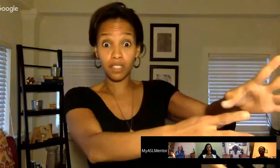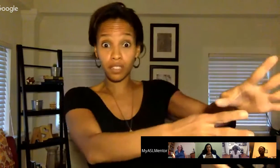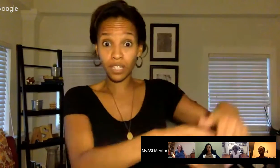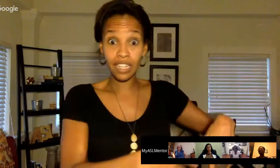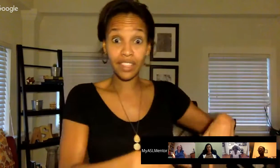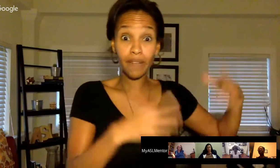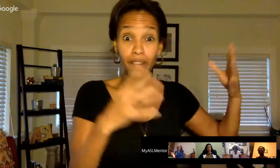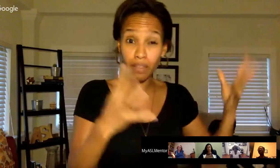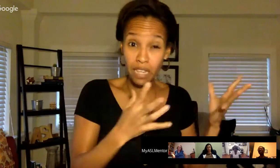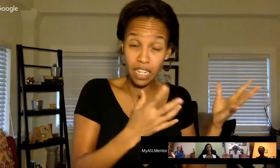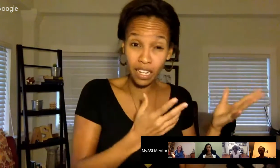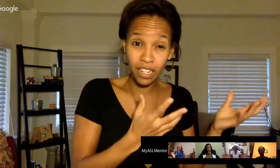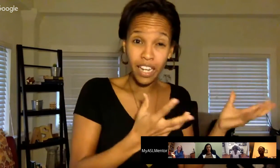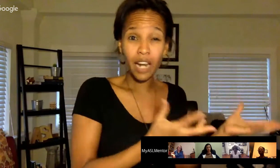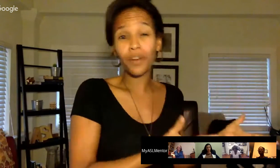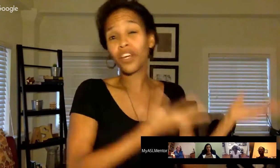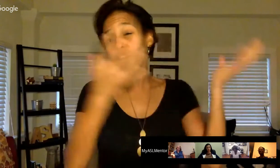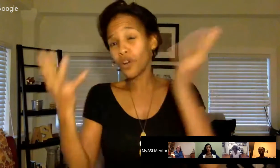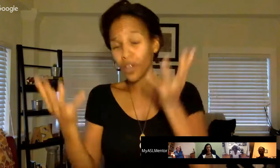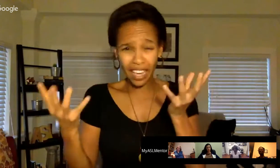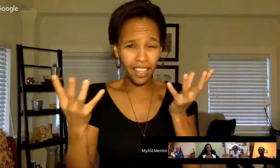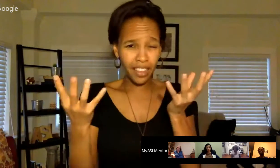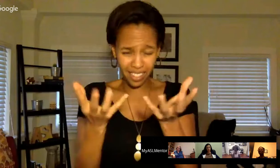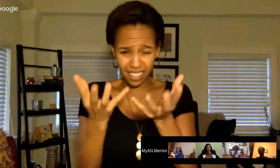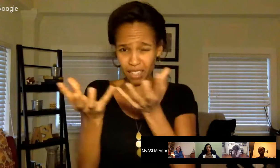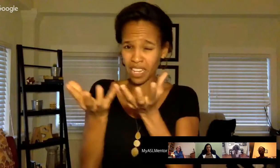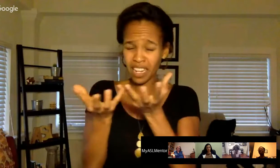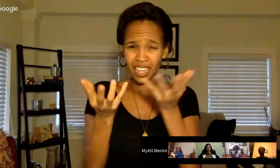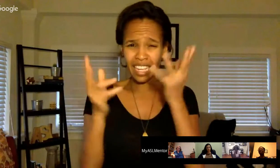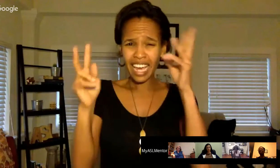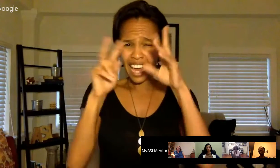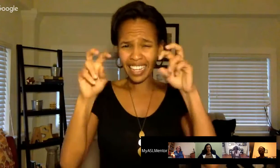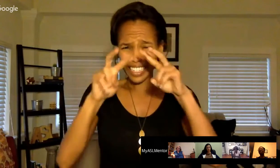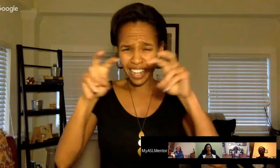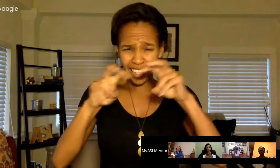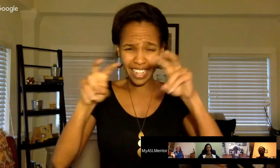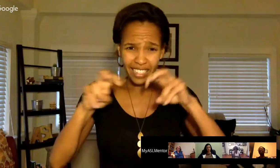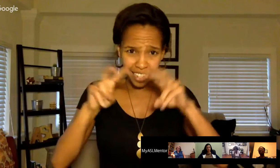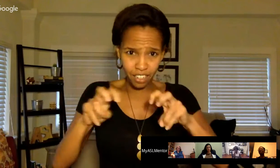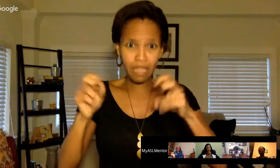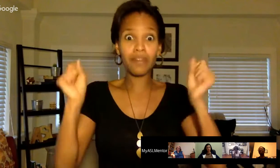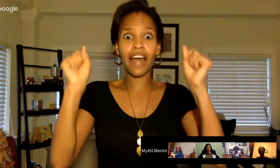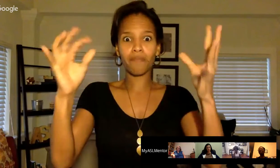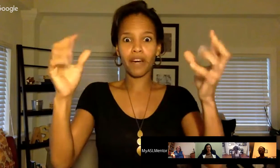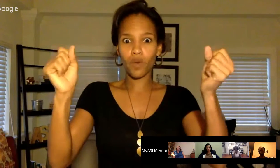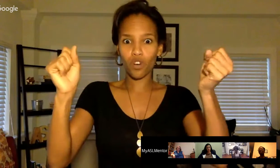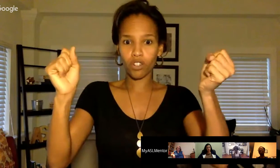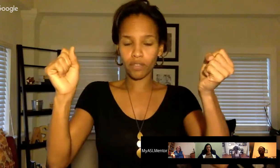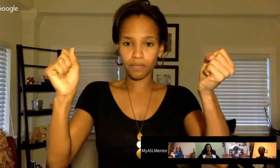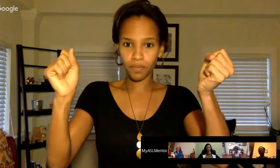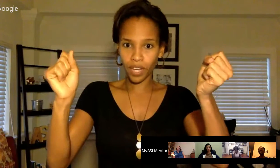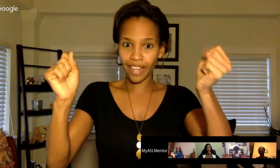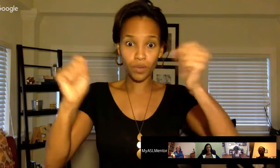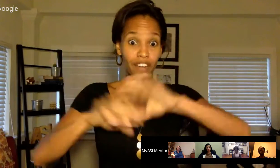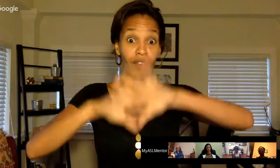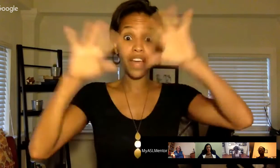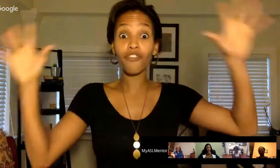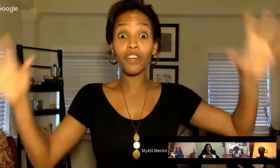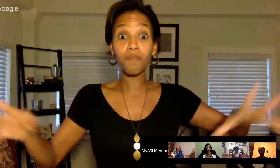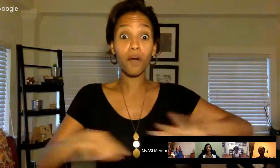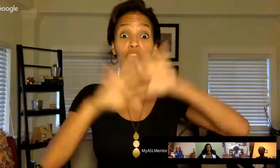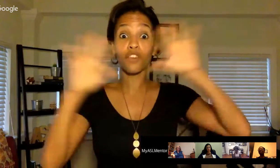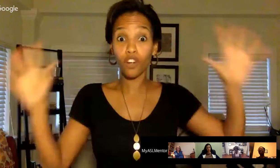thing with this. We're going to think about the meaning and we're going to go, okay, this is the meaning, ASL, ASL, maybe that might work. Okay, that's what